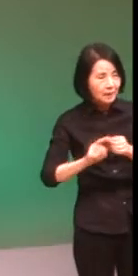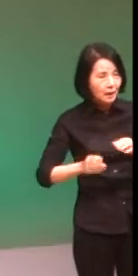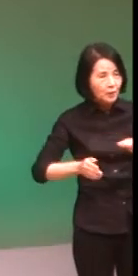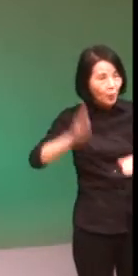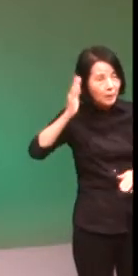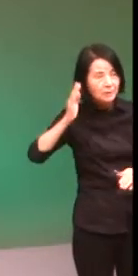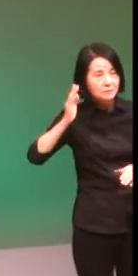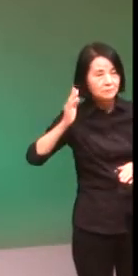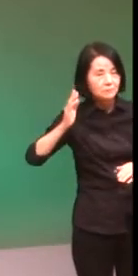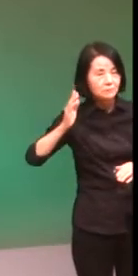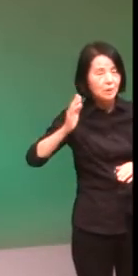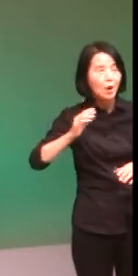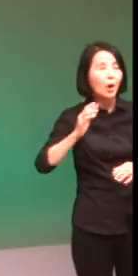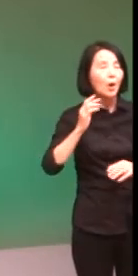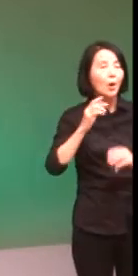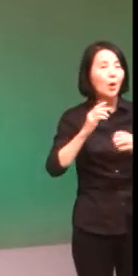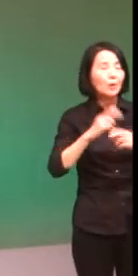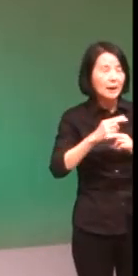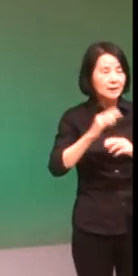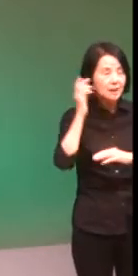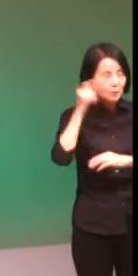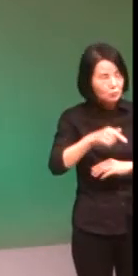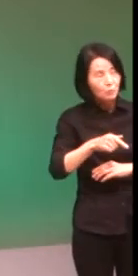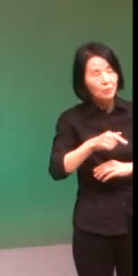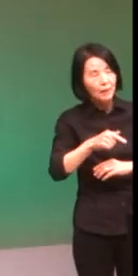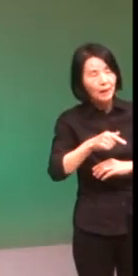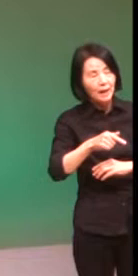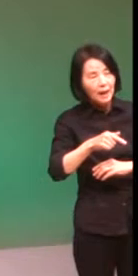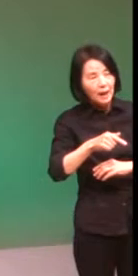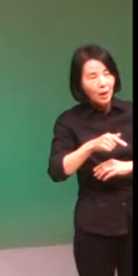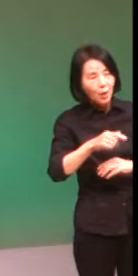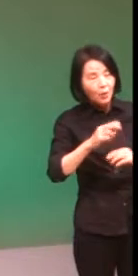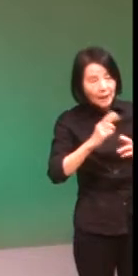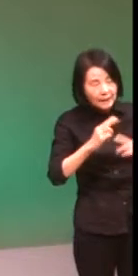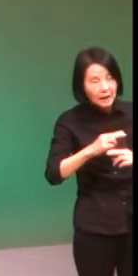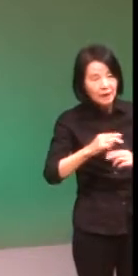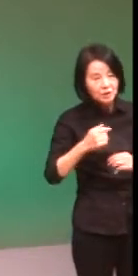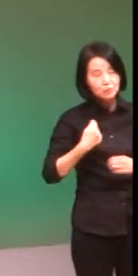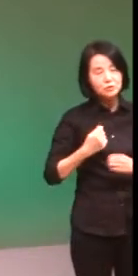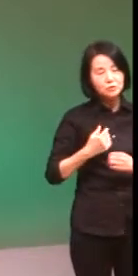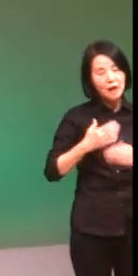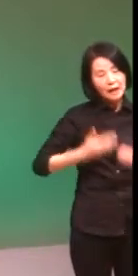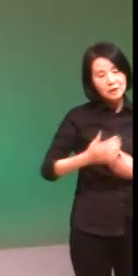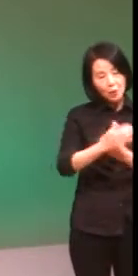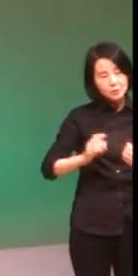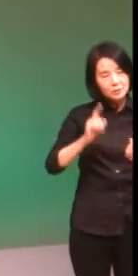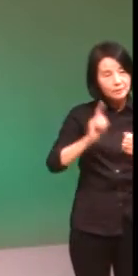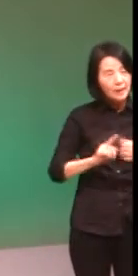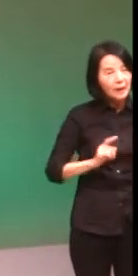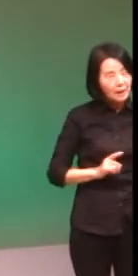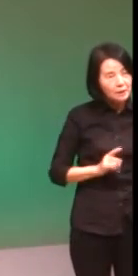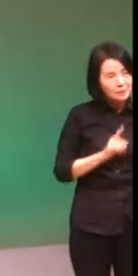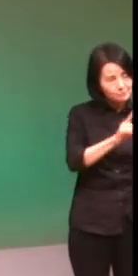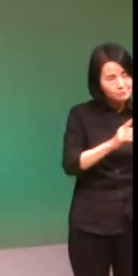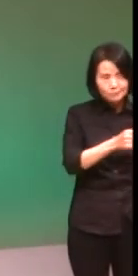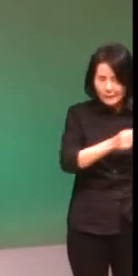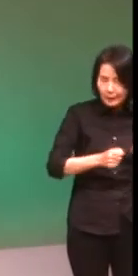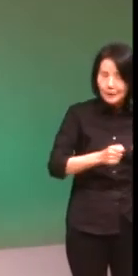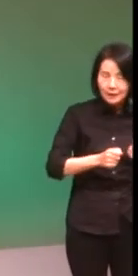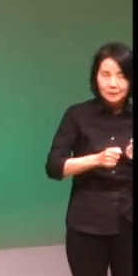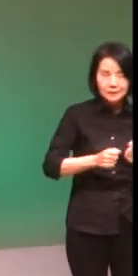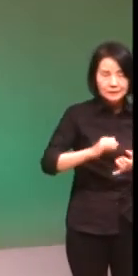the United States our country no longer relies on their weapons for our security.